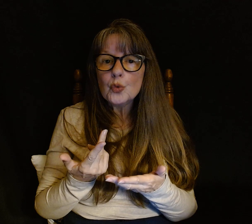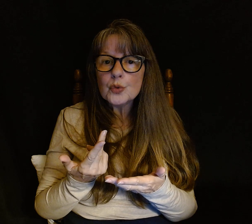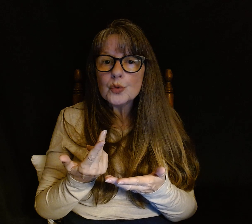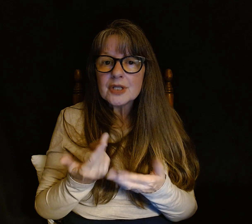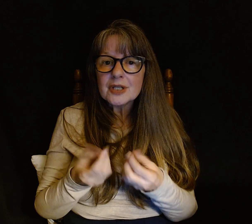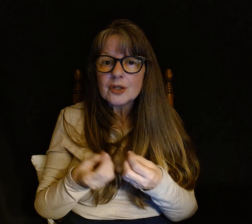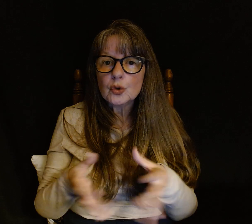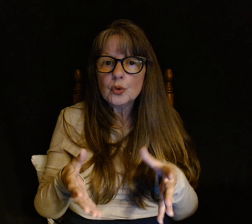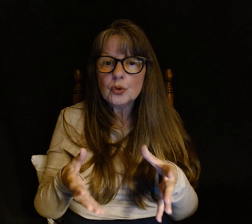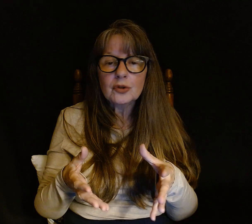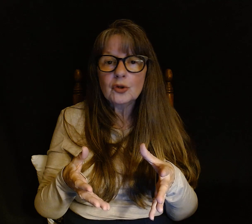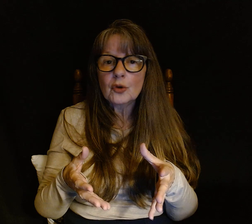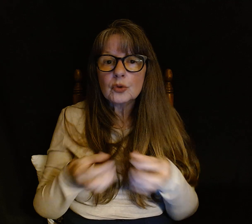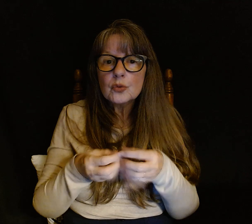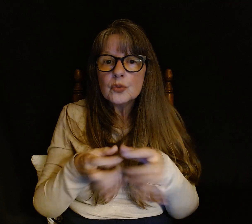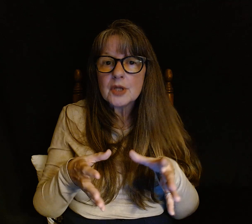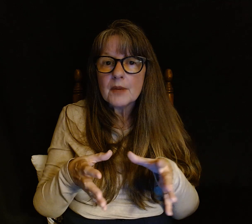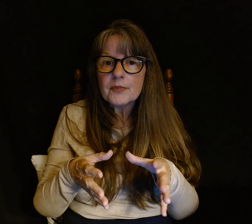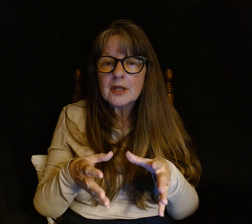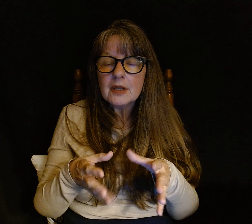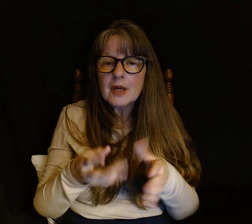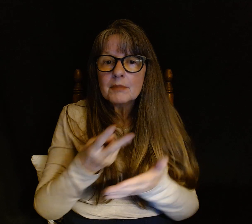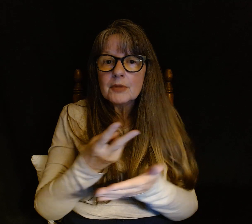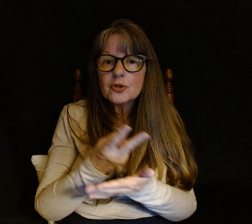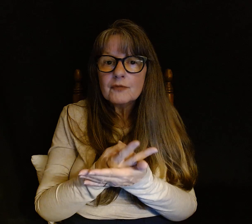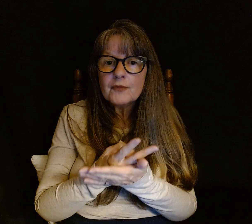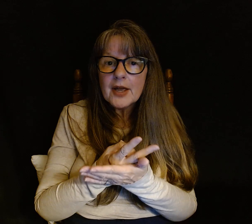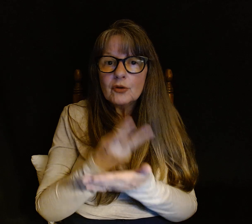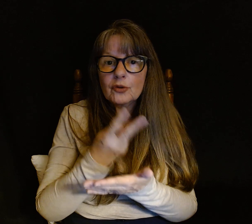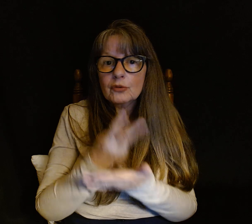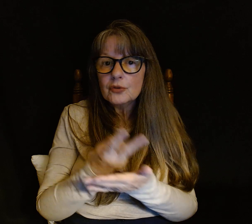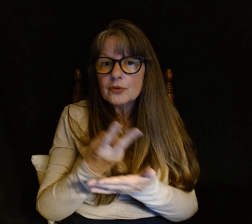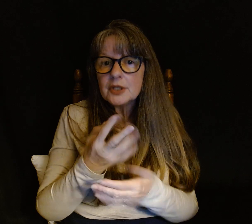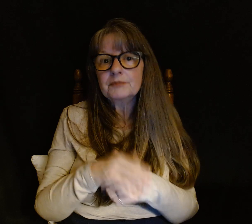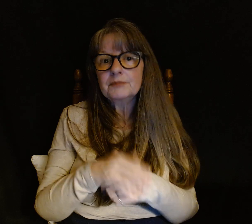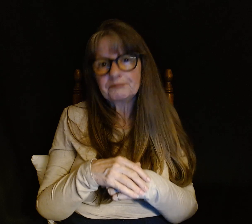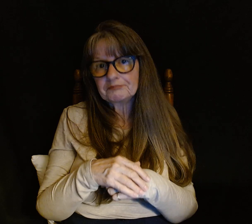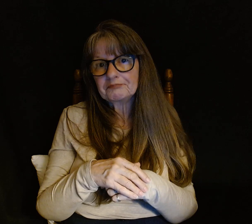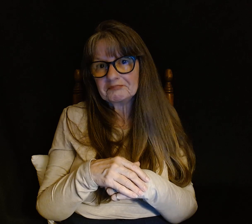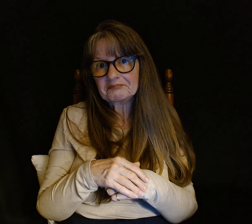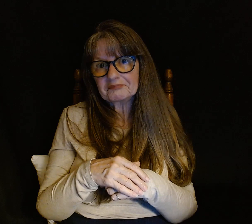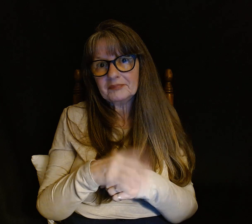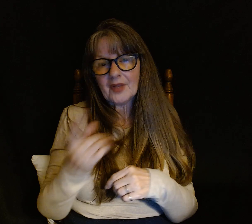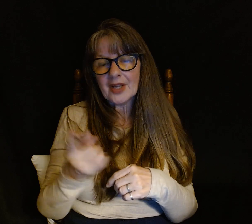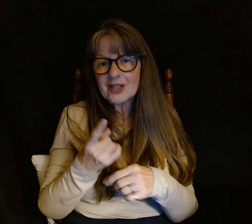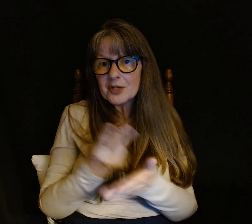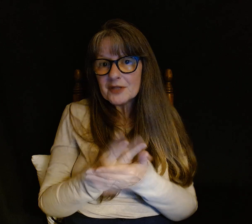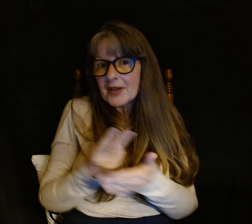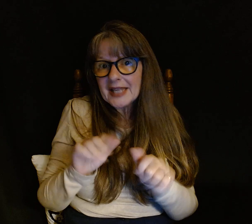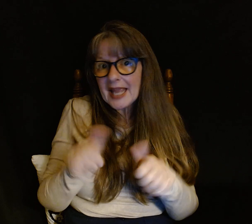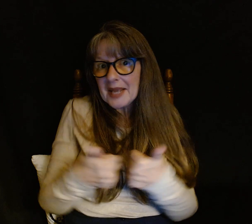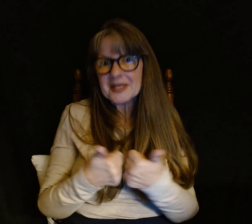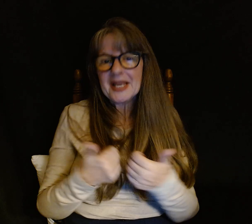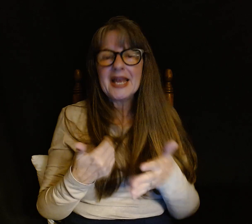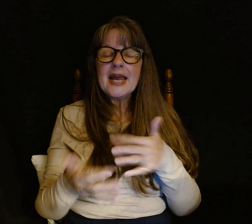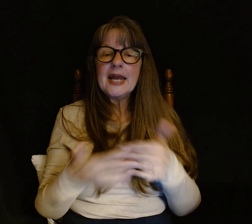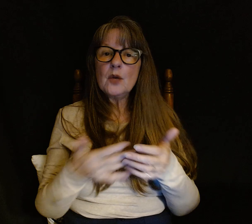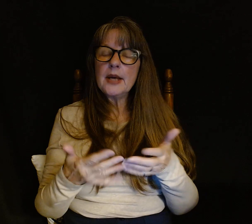lose. You don't lose something, but you fail, you lose it. It's always fail at games. Anyway, so